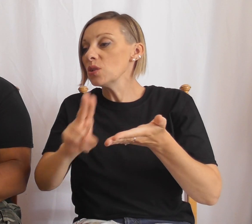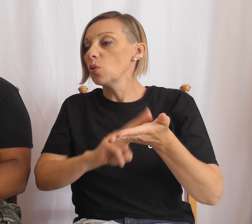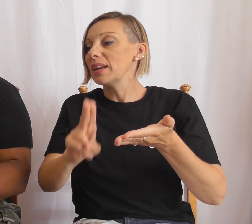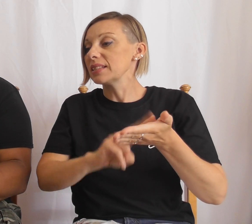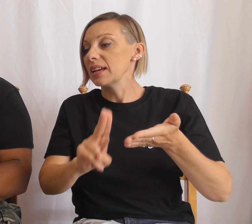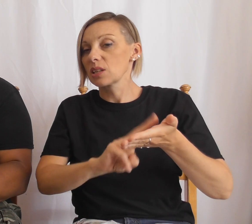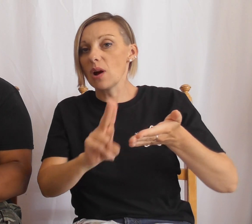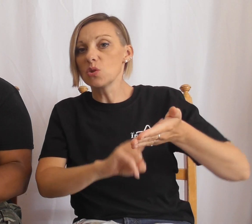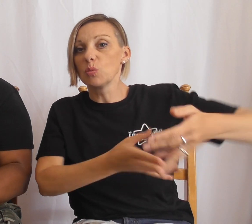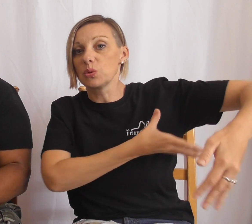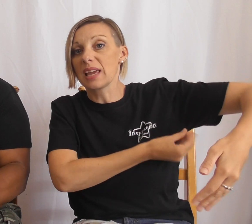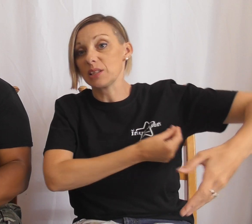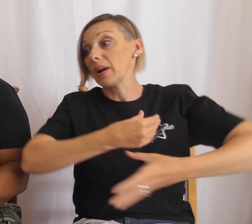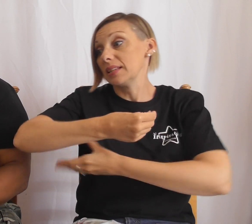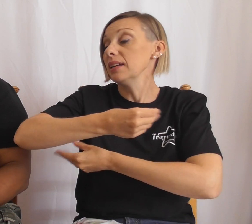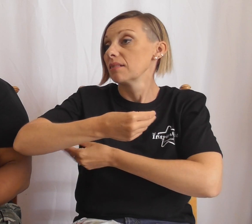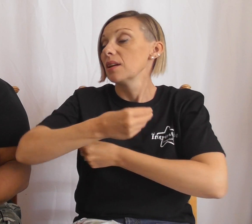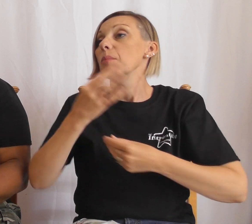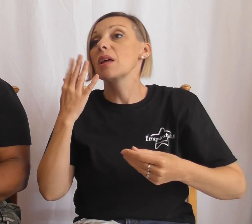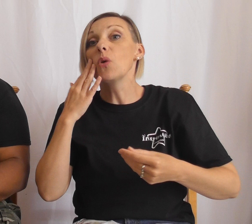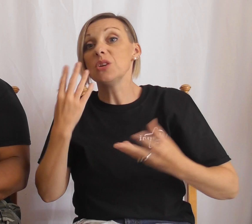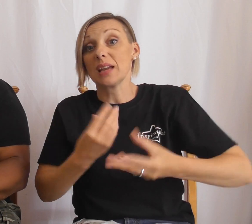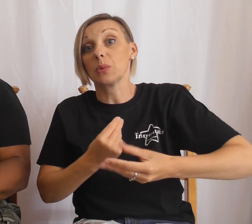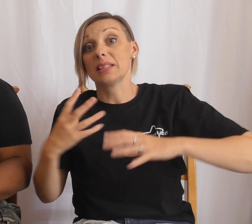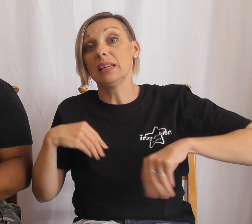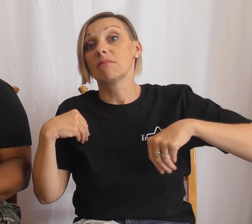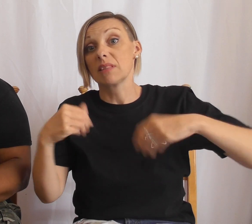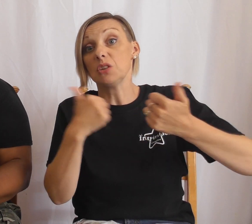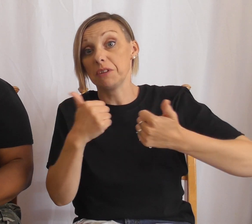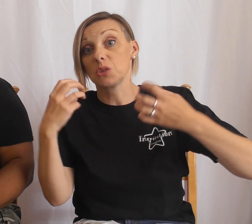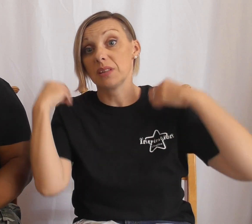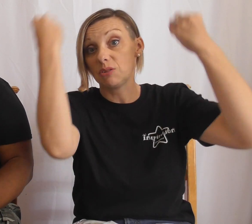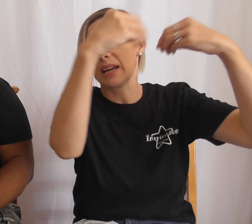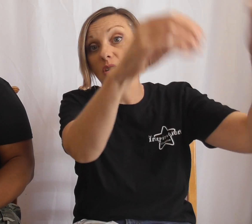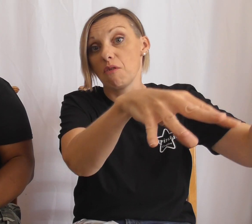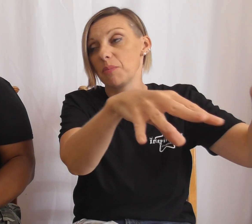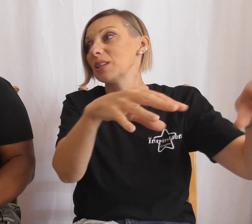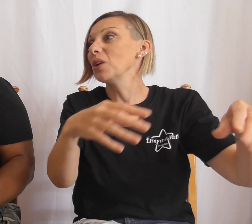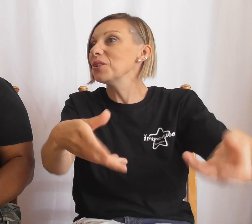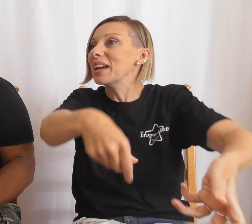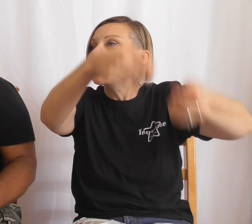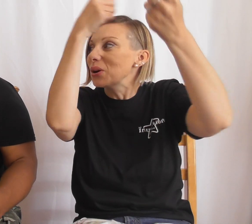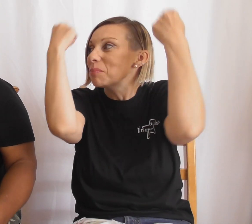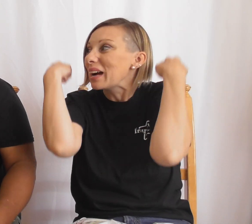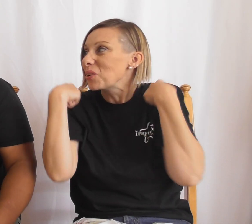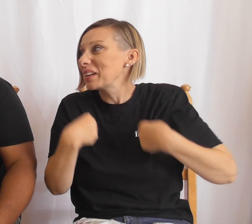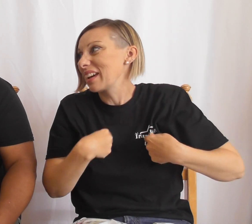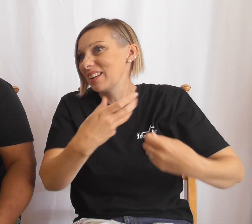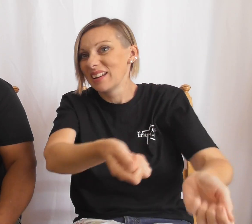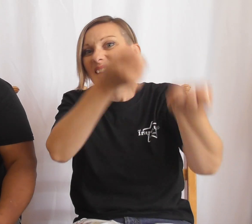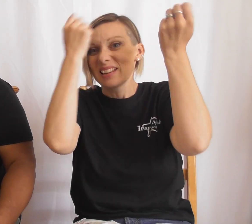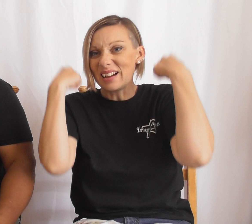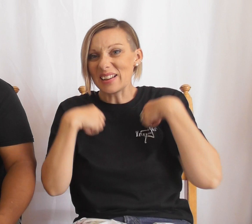That's quite normal, isn't it? It's quite normal to get sweaty. Oh yeah, I get sweaty. When you get sweaty, then you've finished with it, you take it off. But it's when you keep putting it back